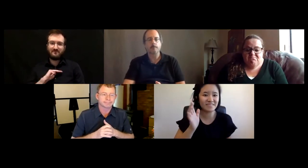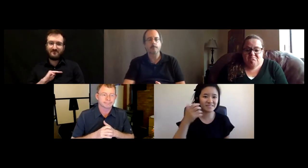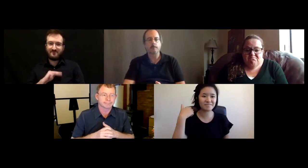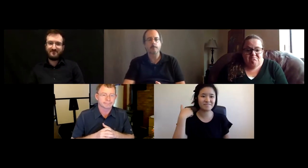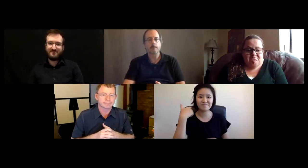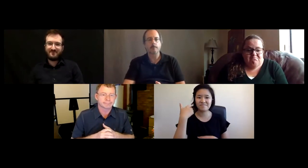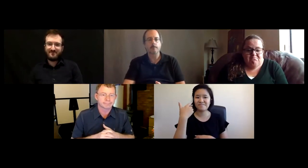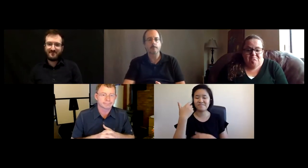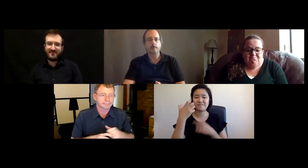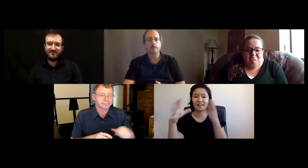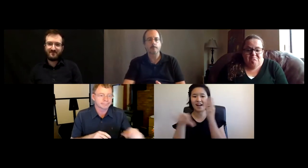provided language growing up.